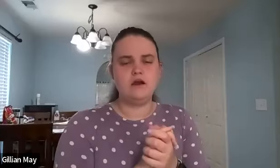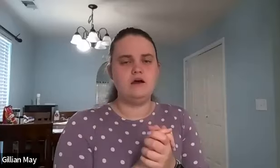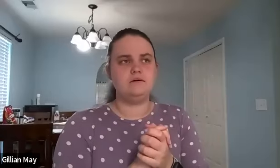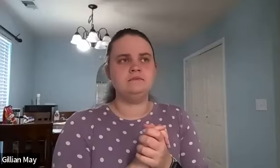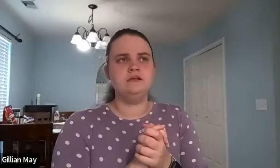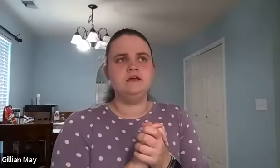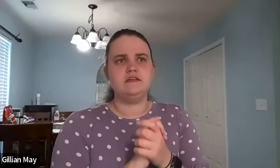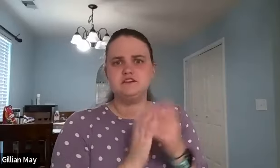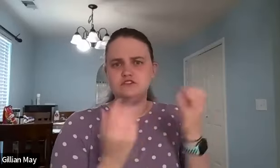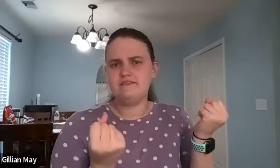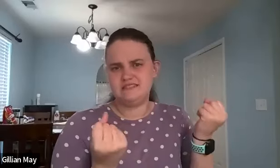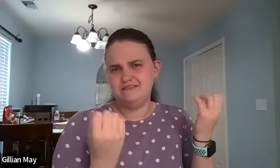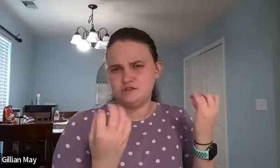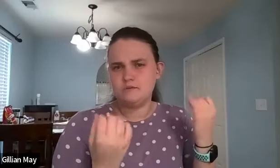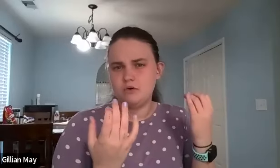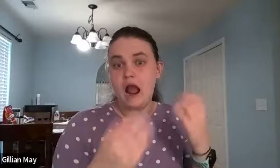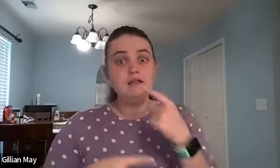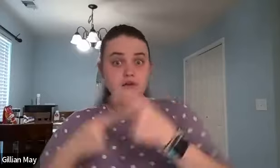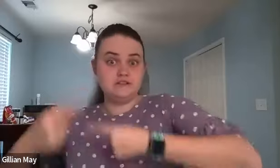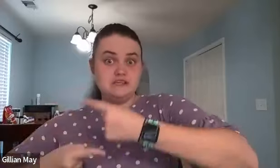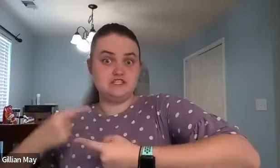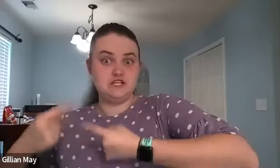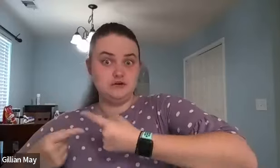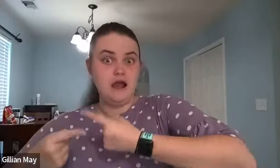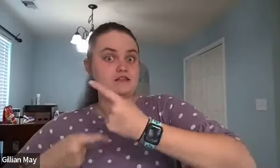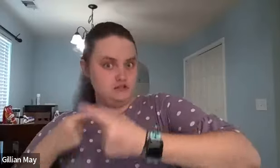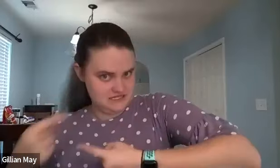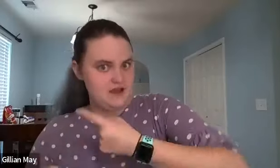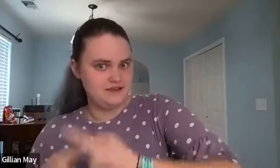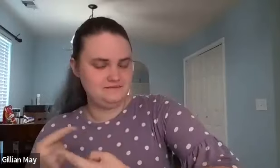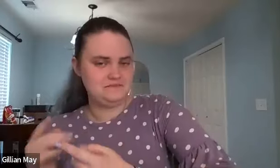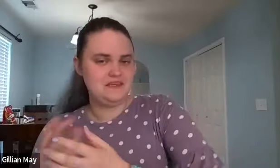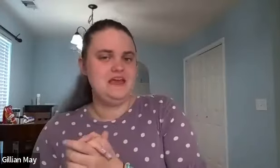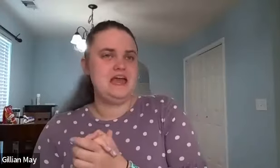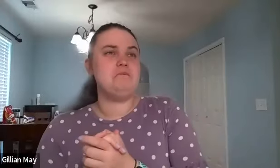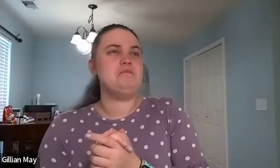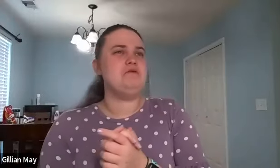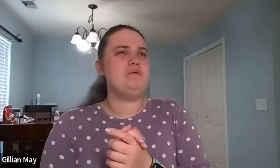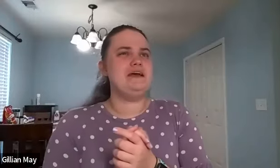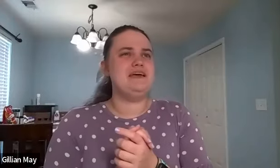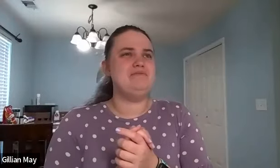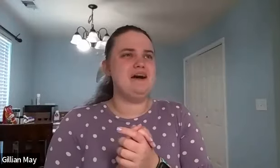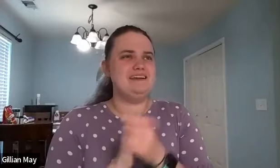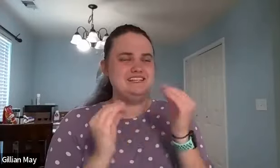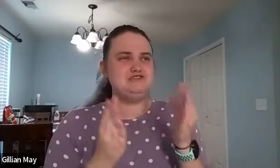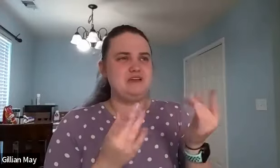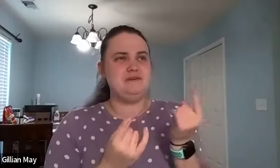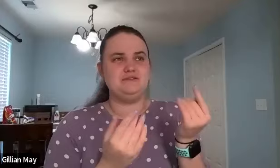more. That's also, I've seen this one more. I learned this too. I learned sign. And I remember when my teacher came in, it was like a